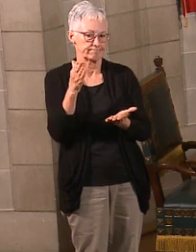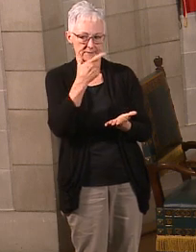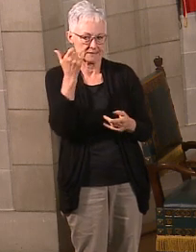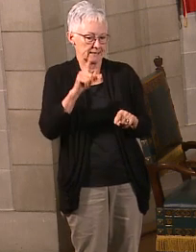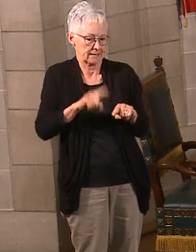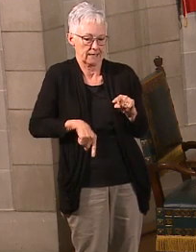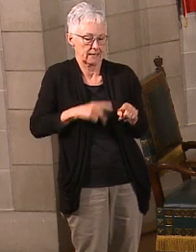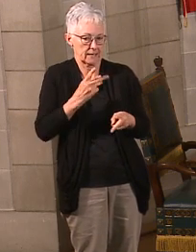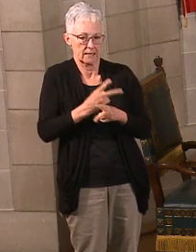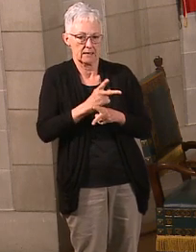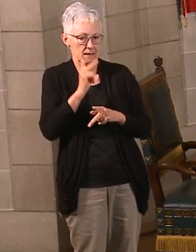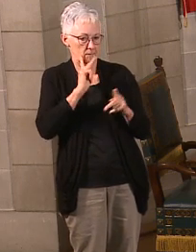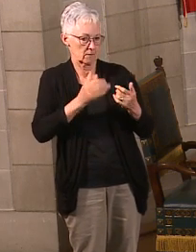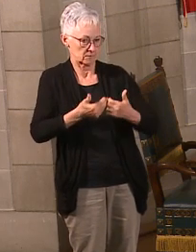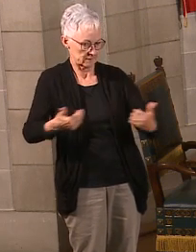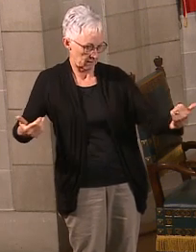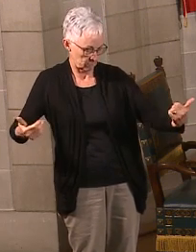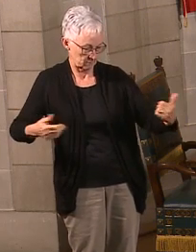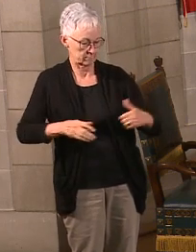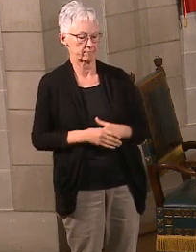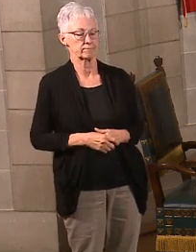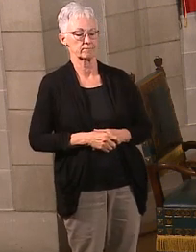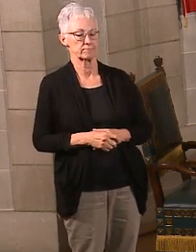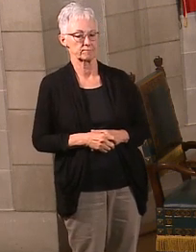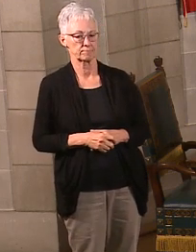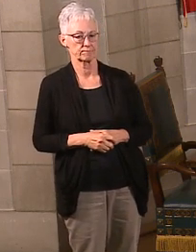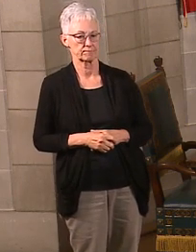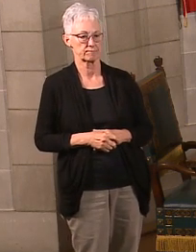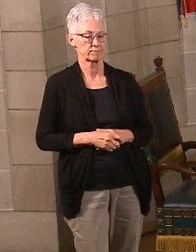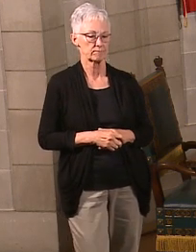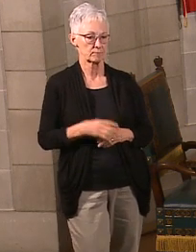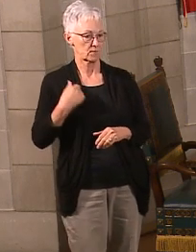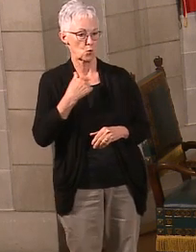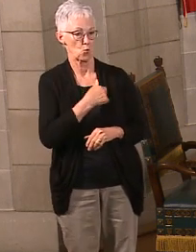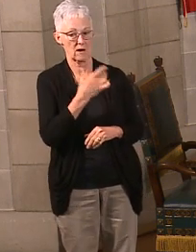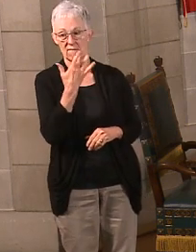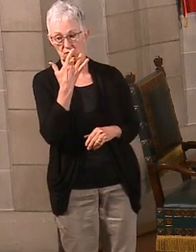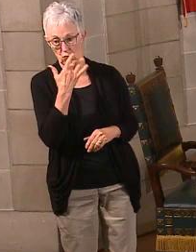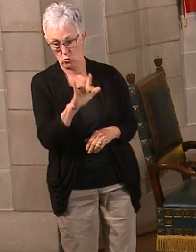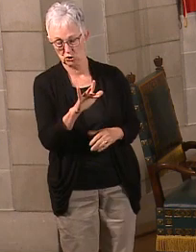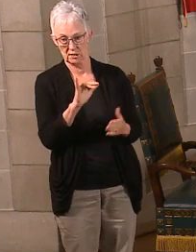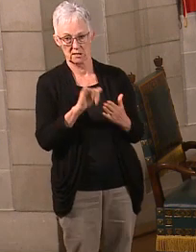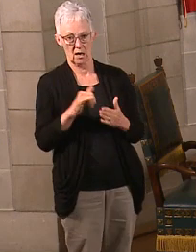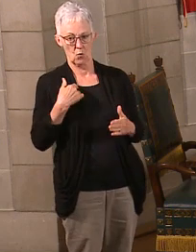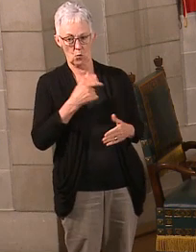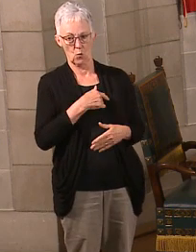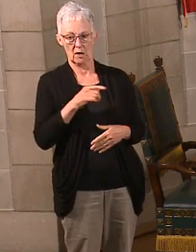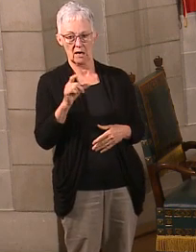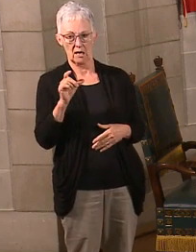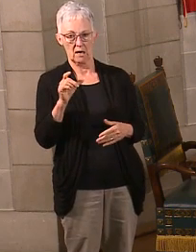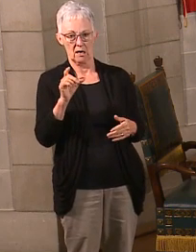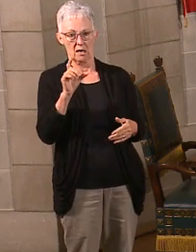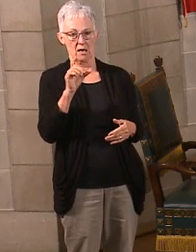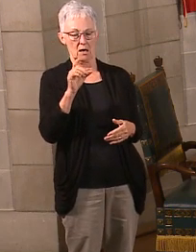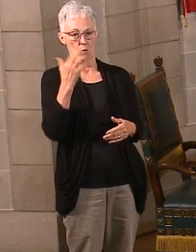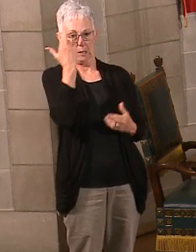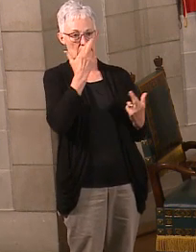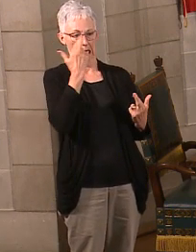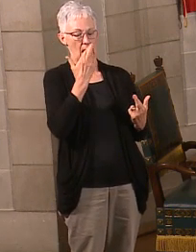any emergency is communication, which fortunately the man I work for models it as well or better than anybody I've ever